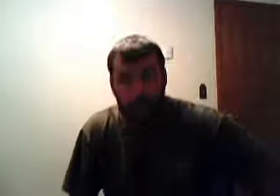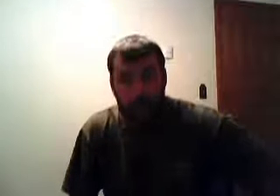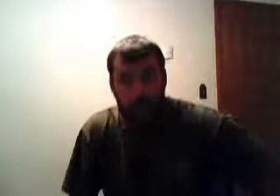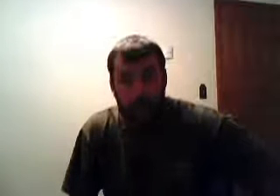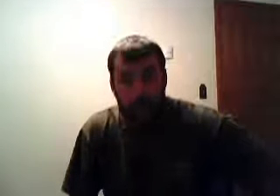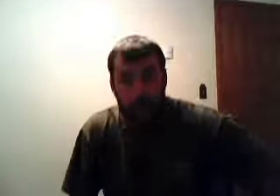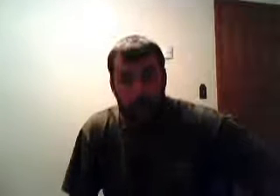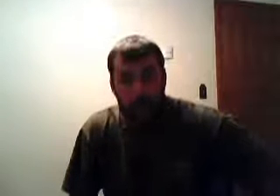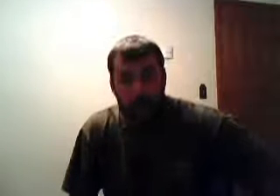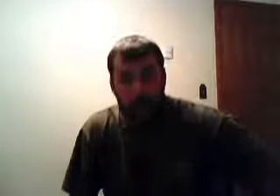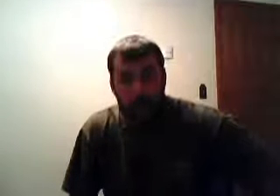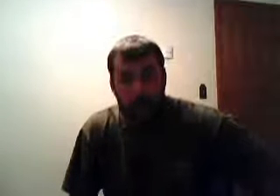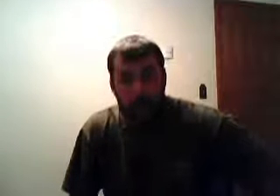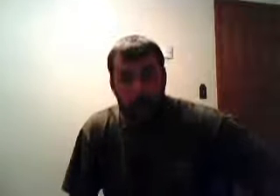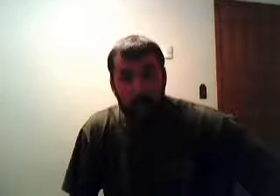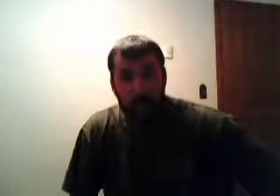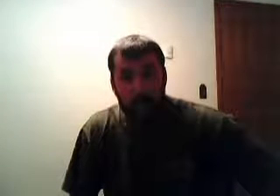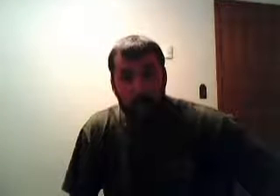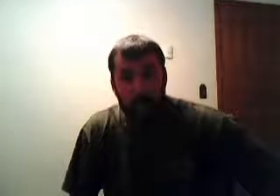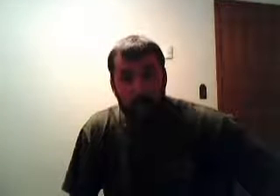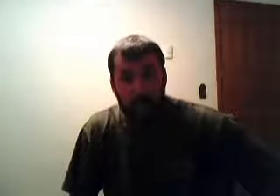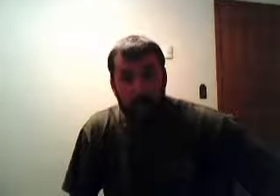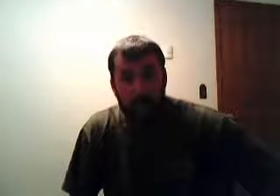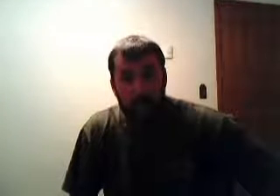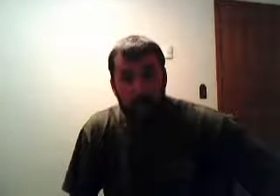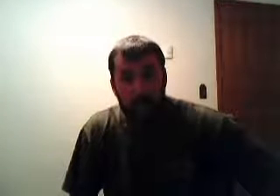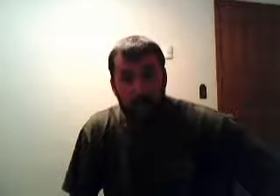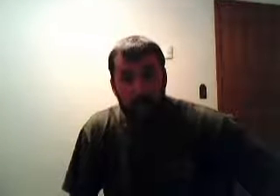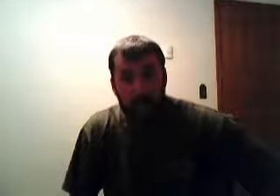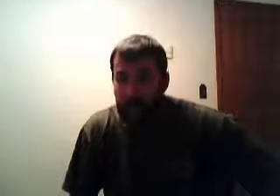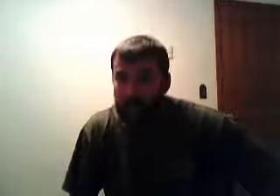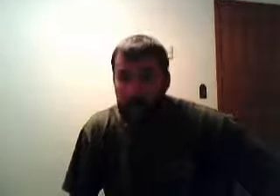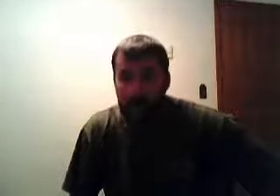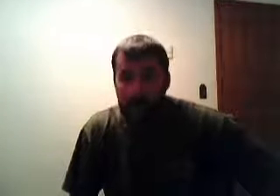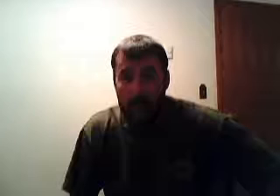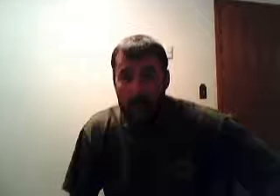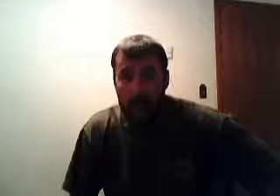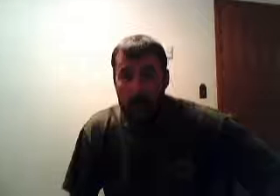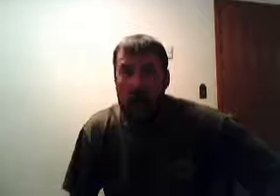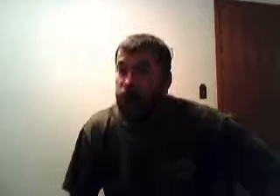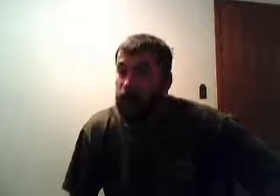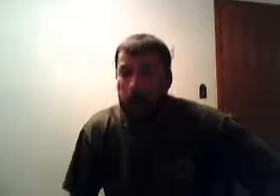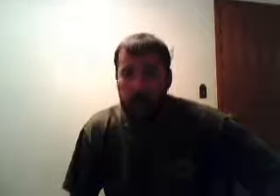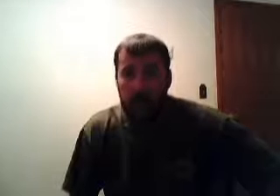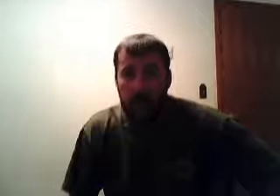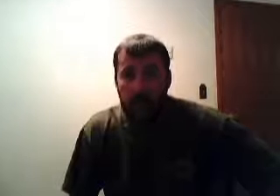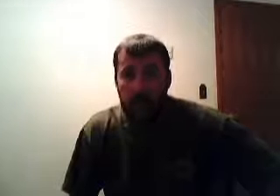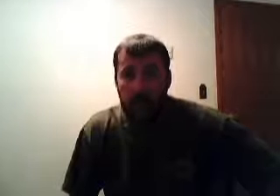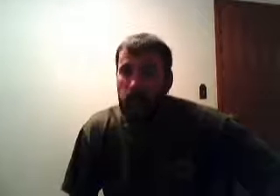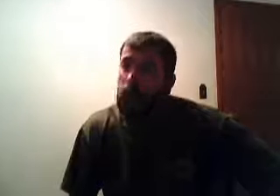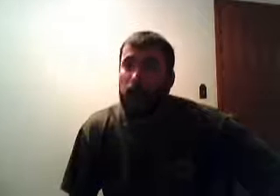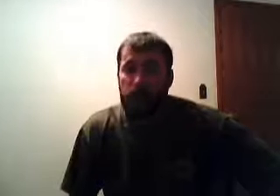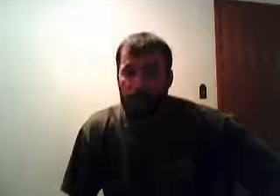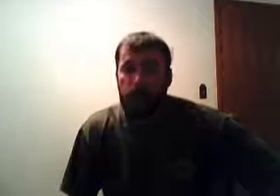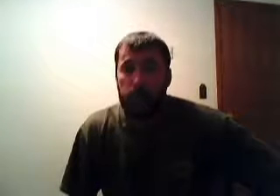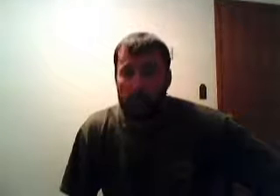prophesy that. Because American people is going to get sick to death of it. And like I said, we have very good policemen. We have very good